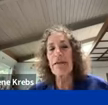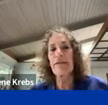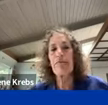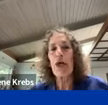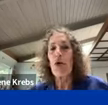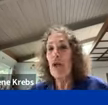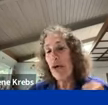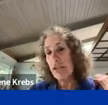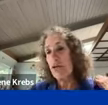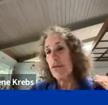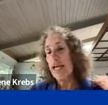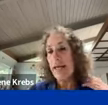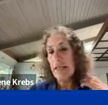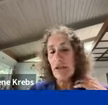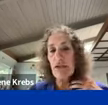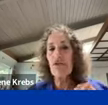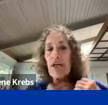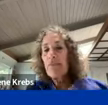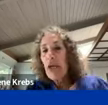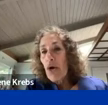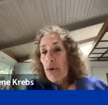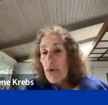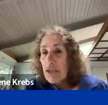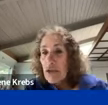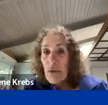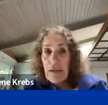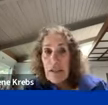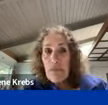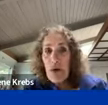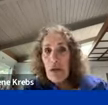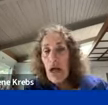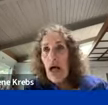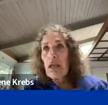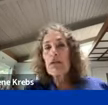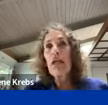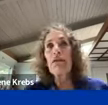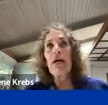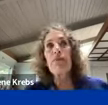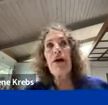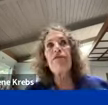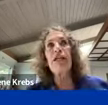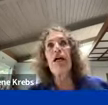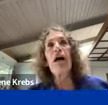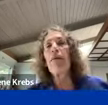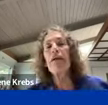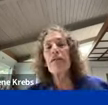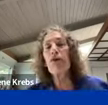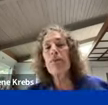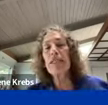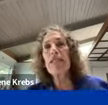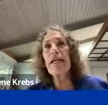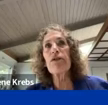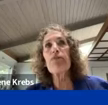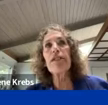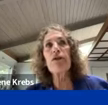the box. We went to the ag industry. We went to a small nonprofit, a